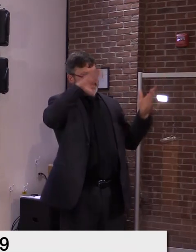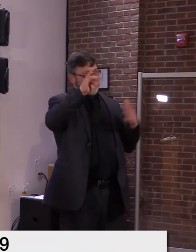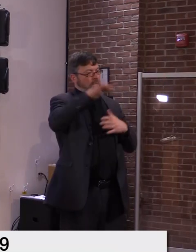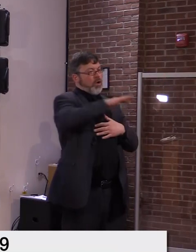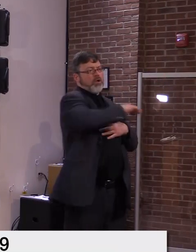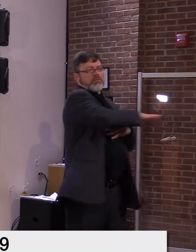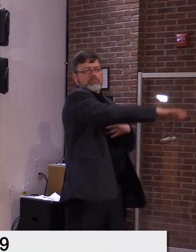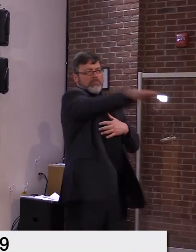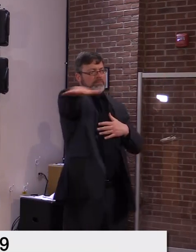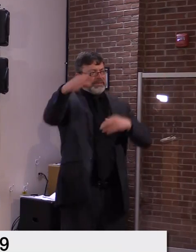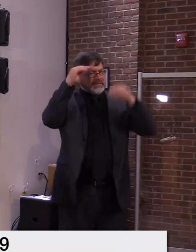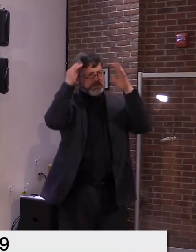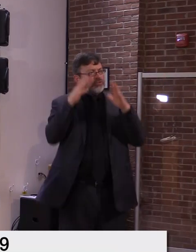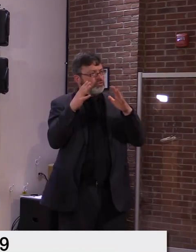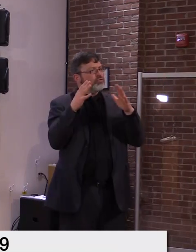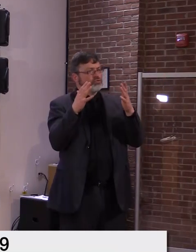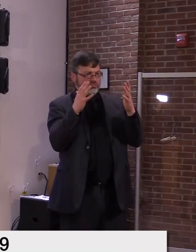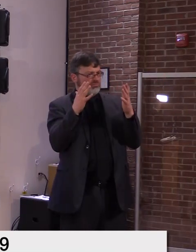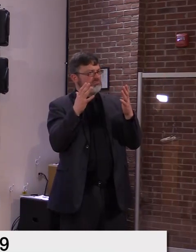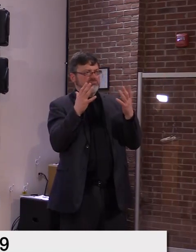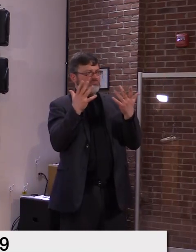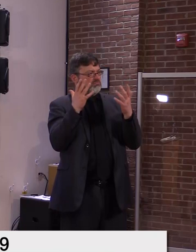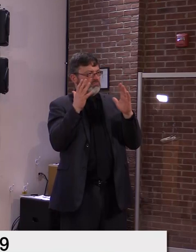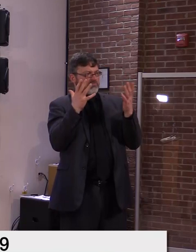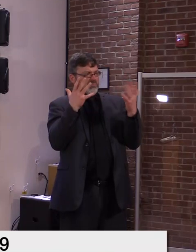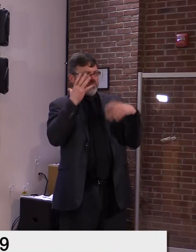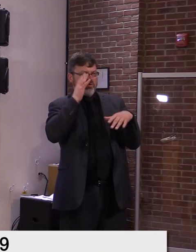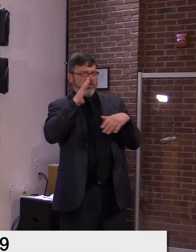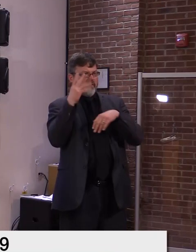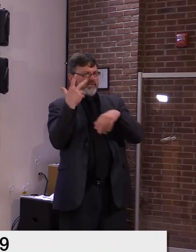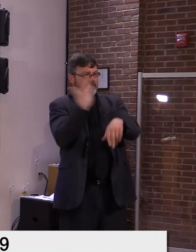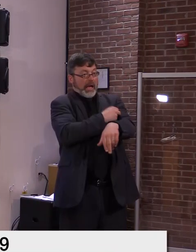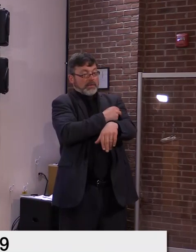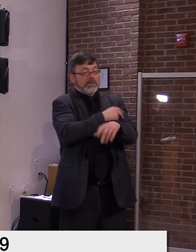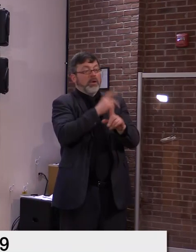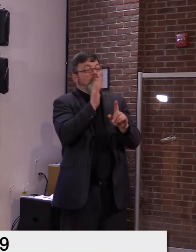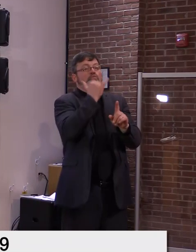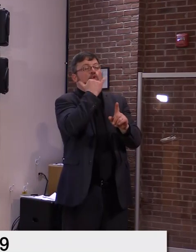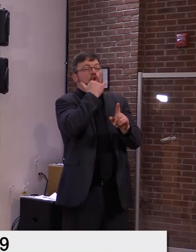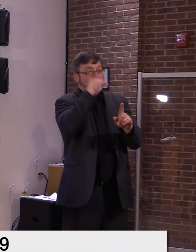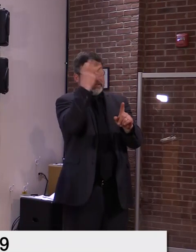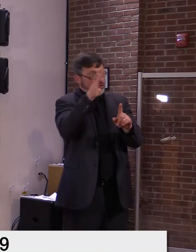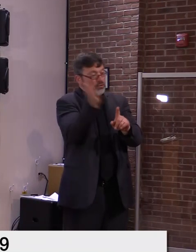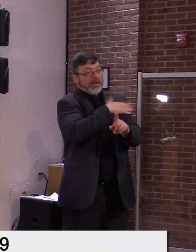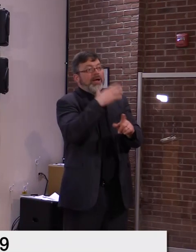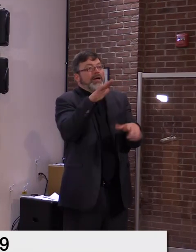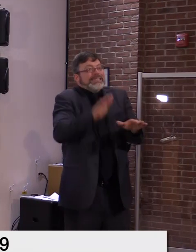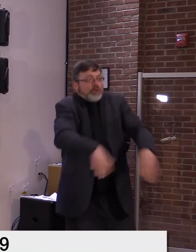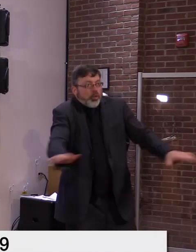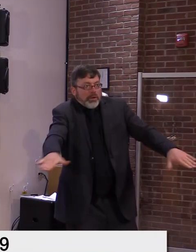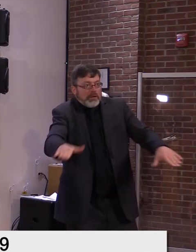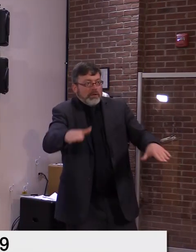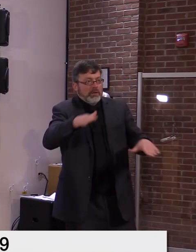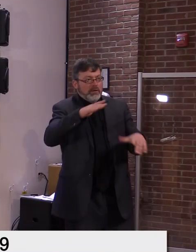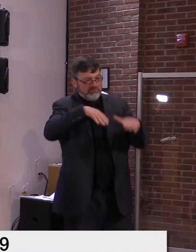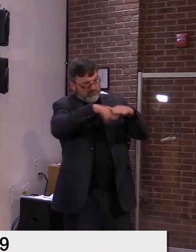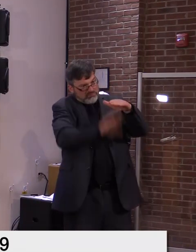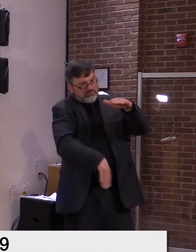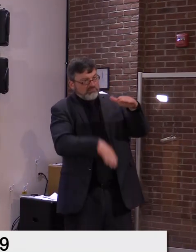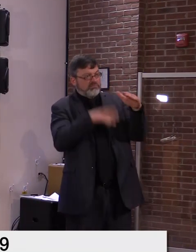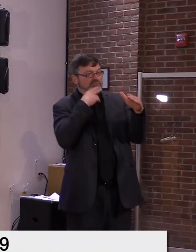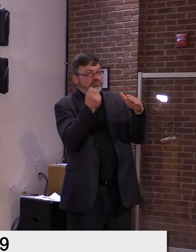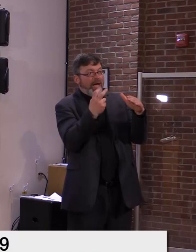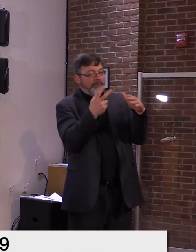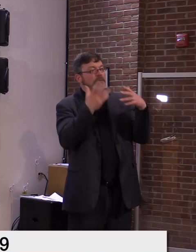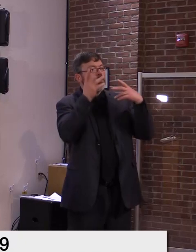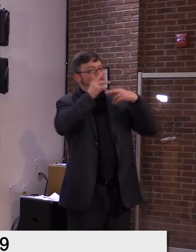and by the fall. And so we'll have to see. Obviously, there'll be, if there aren't vaccines available, there'll